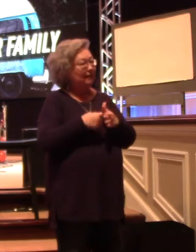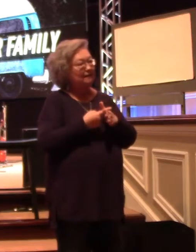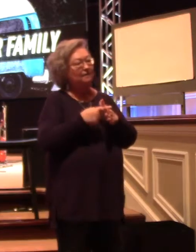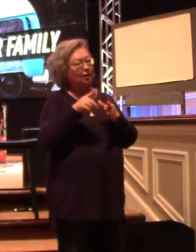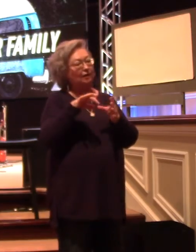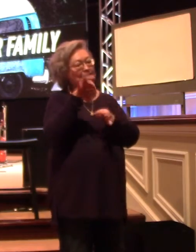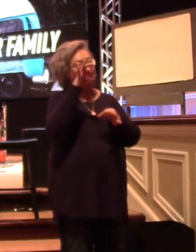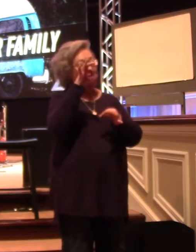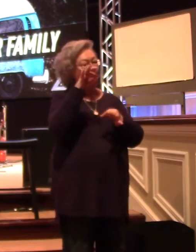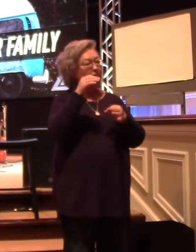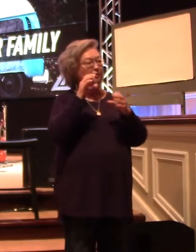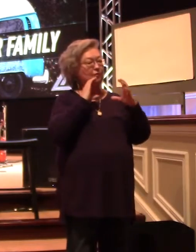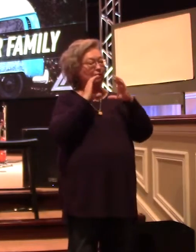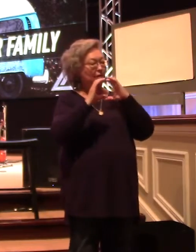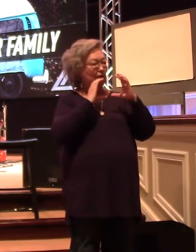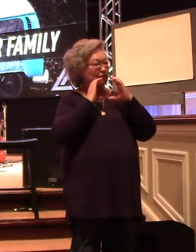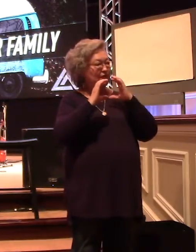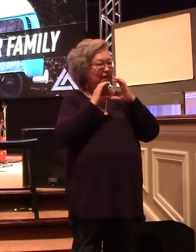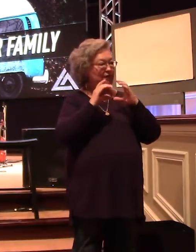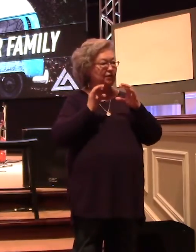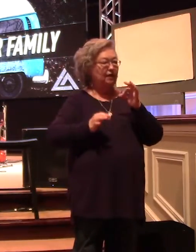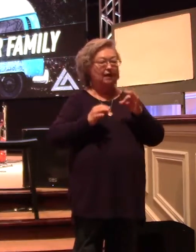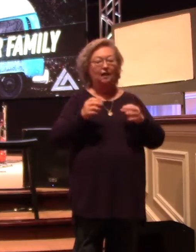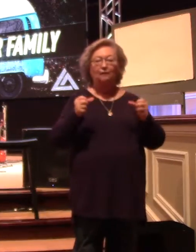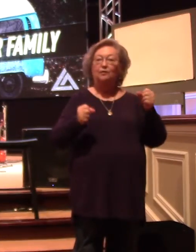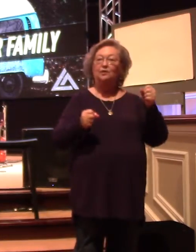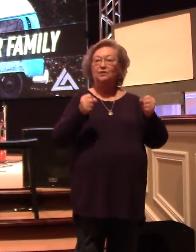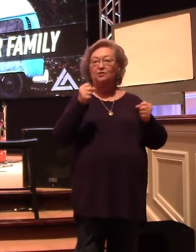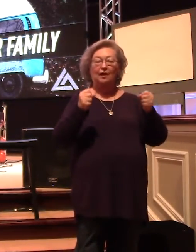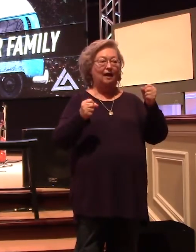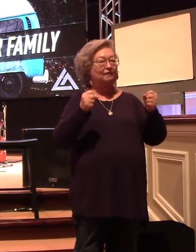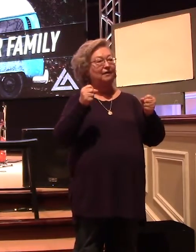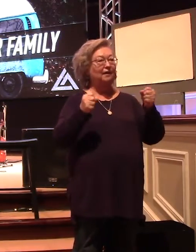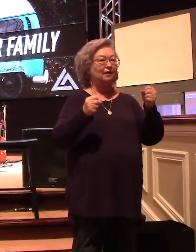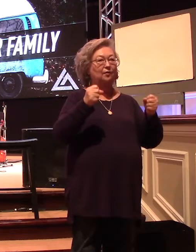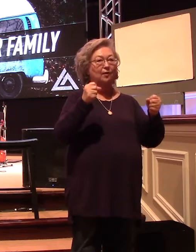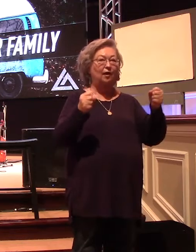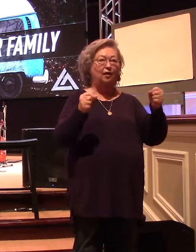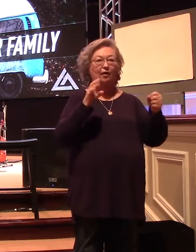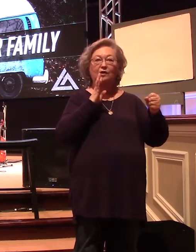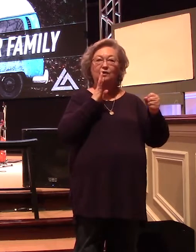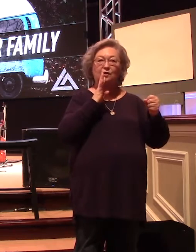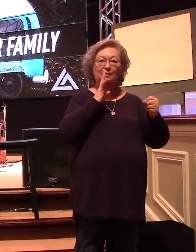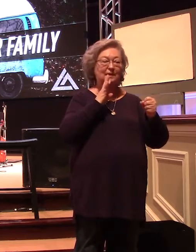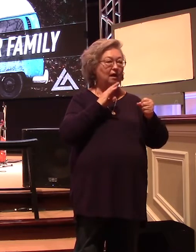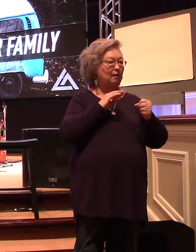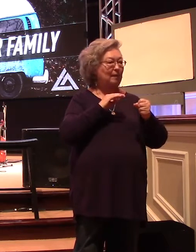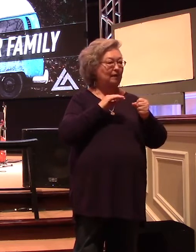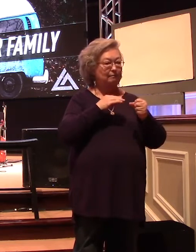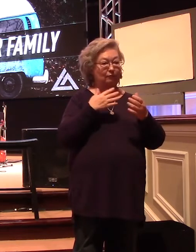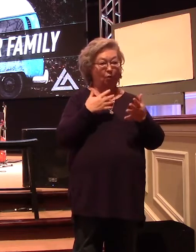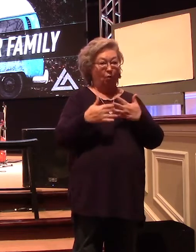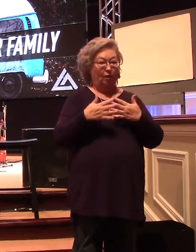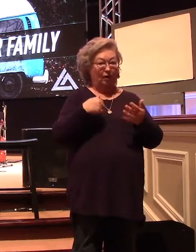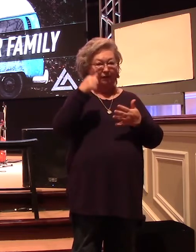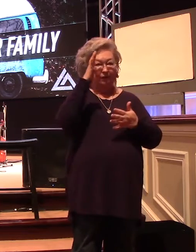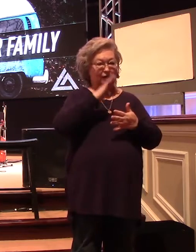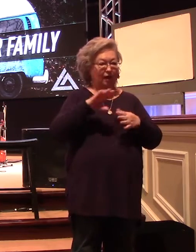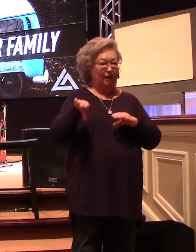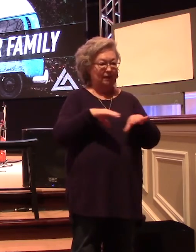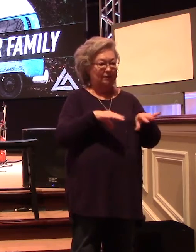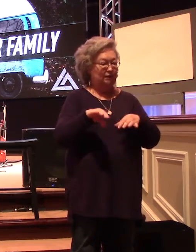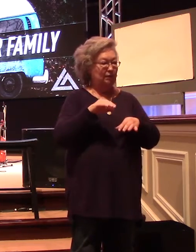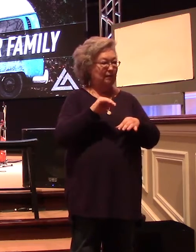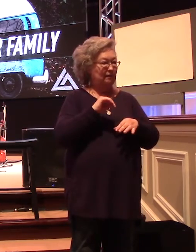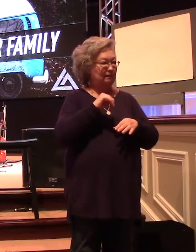Or driving down the road, just, you know, hanging out and talking about what God was doing in our lives. And just